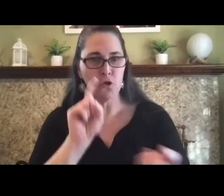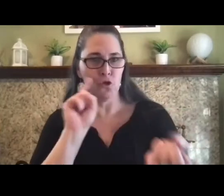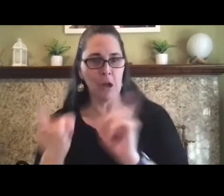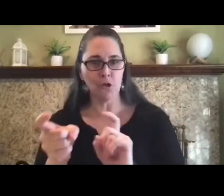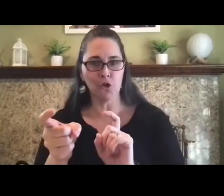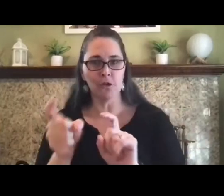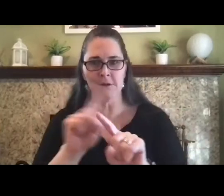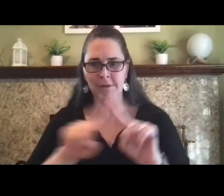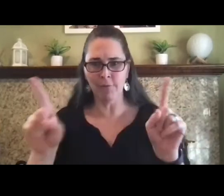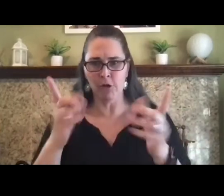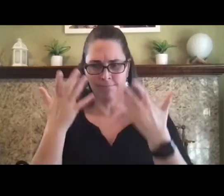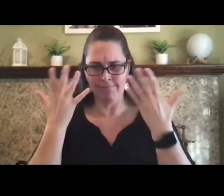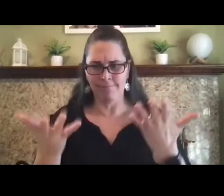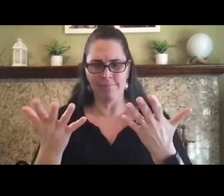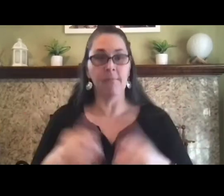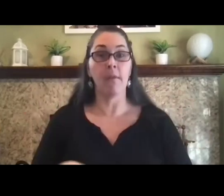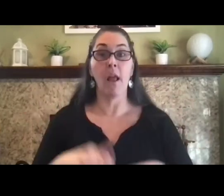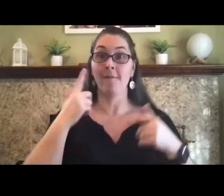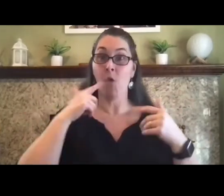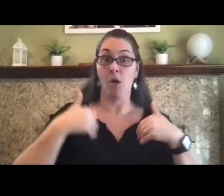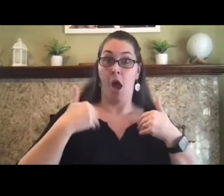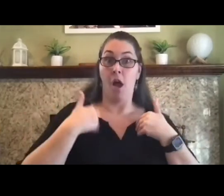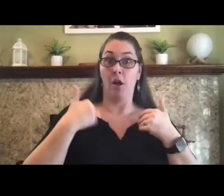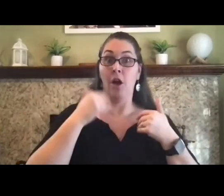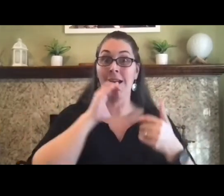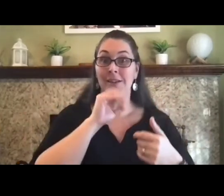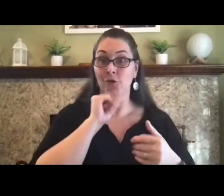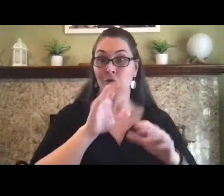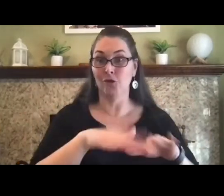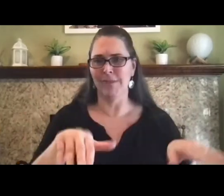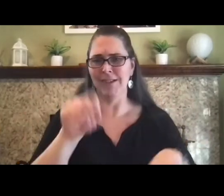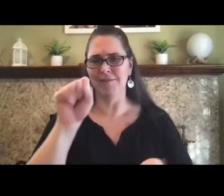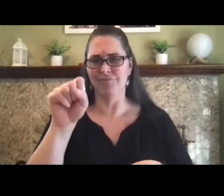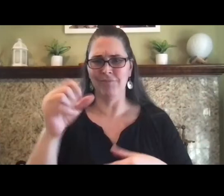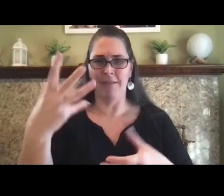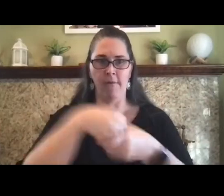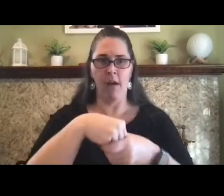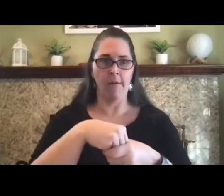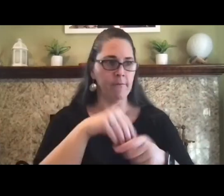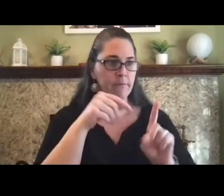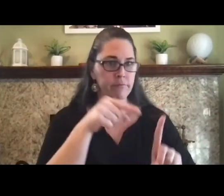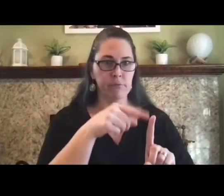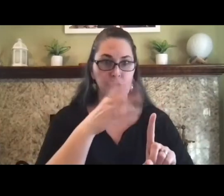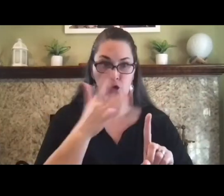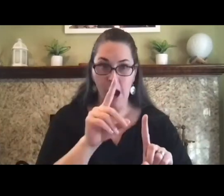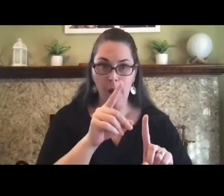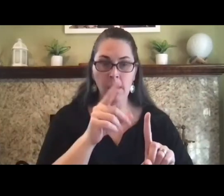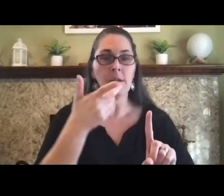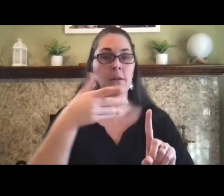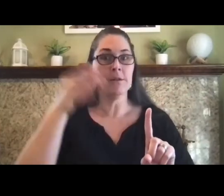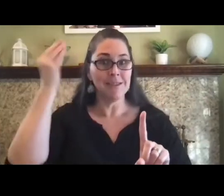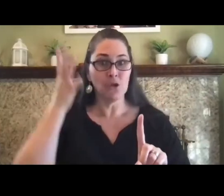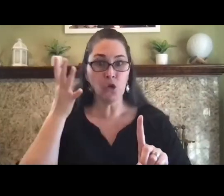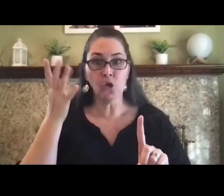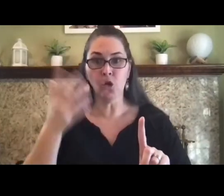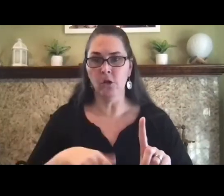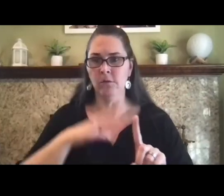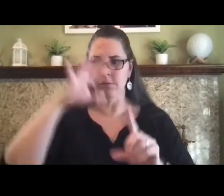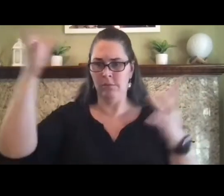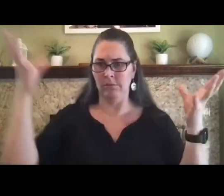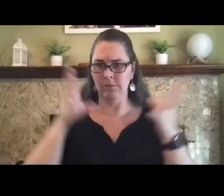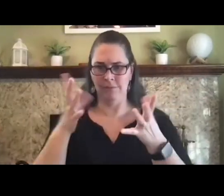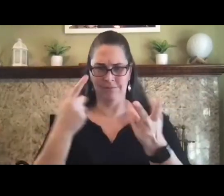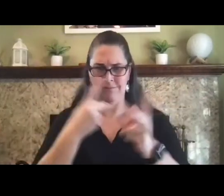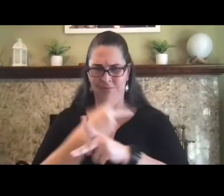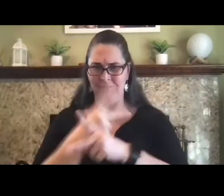and do what you can do instead. For the younger aged children, this includes a team effort of parents, teachers, and the school